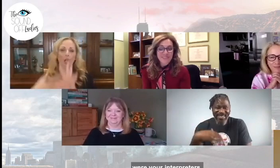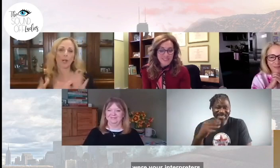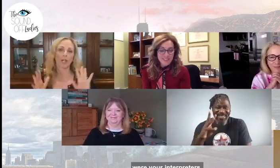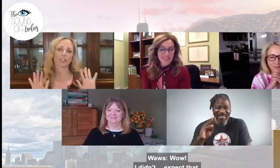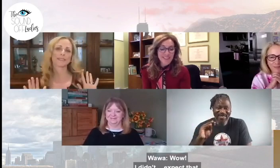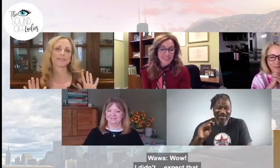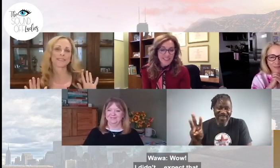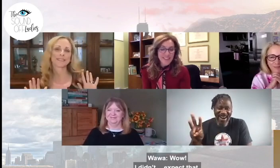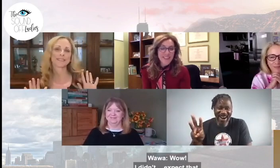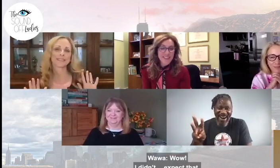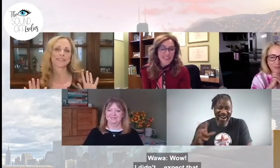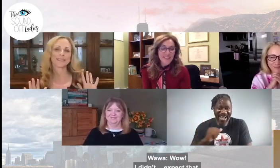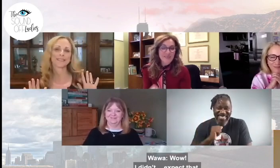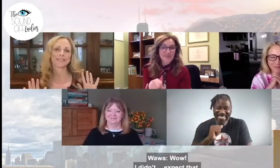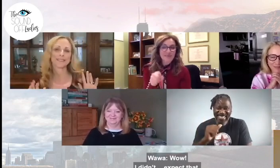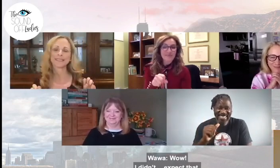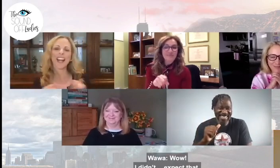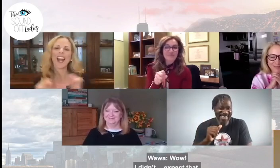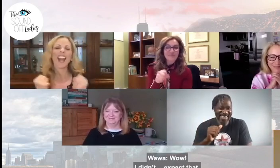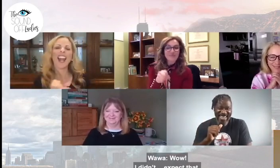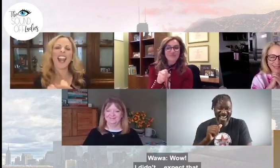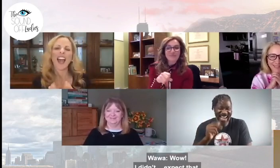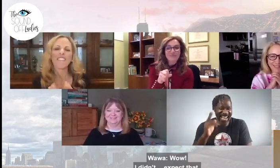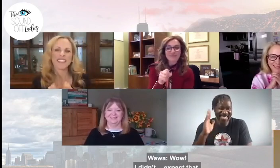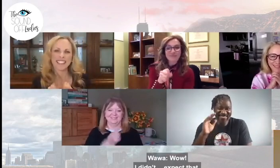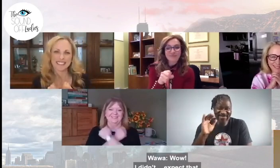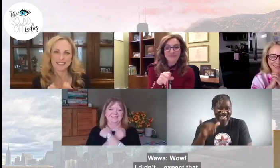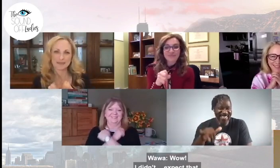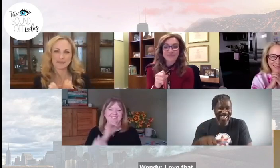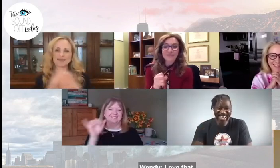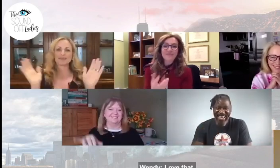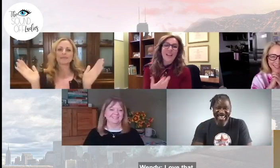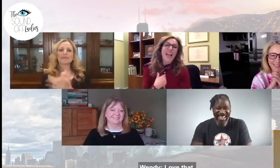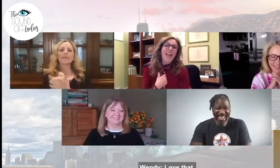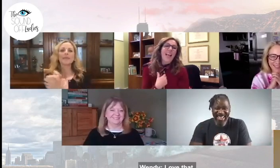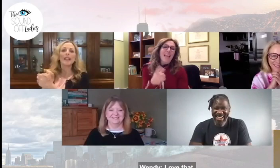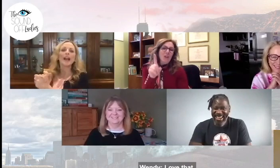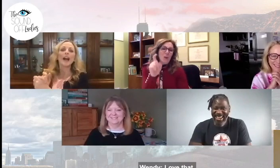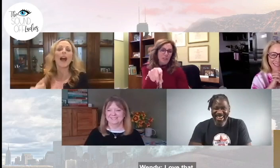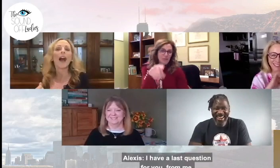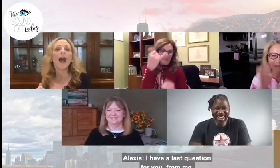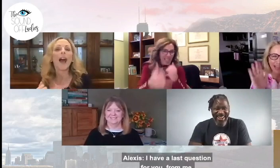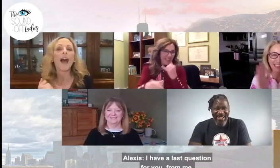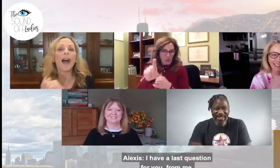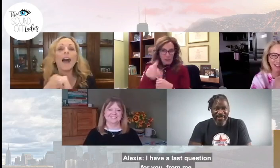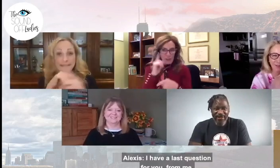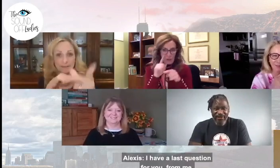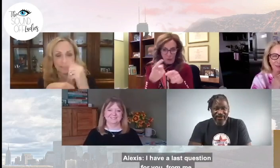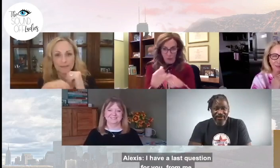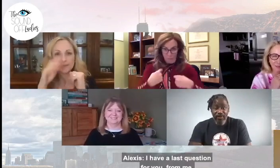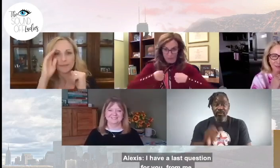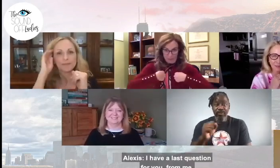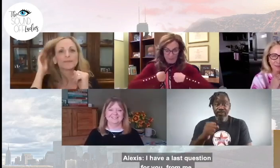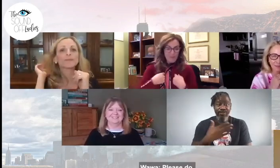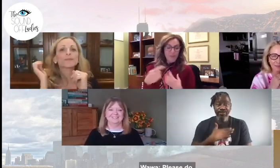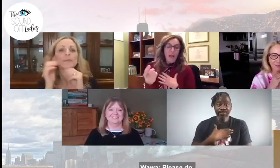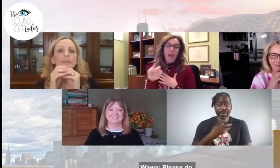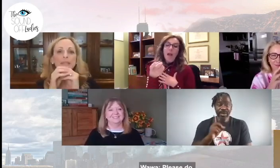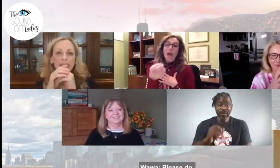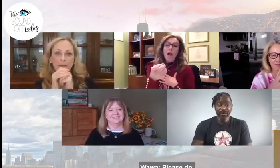It was beautiful. Wow, I didn't expect that. I love that. I have a last question for